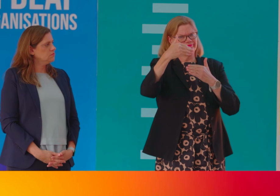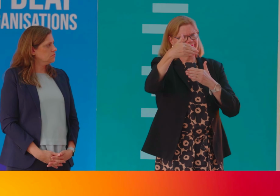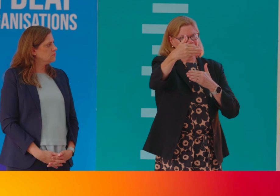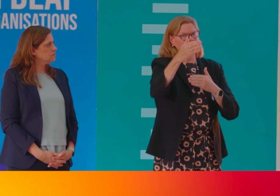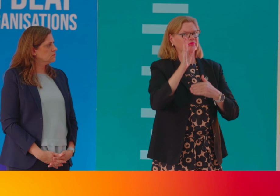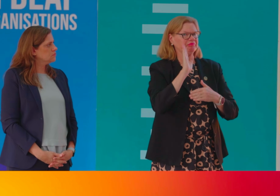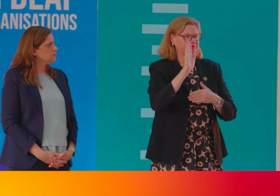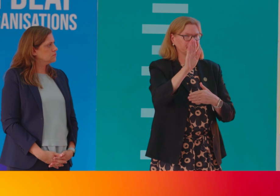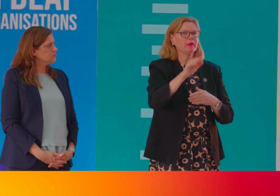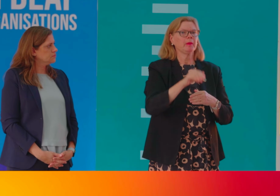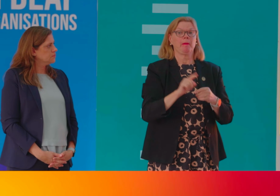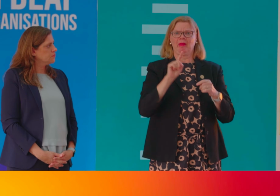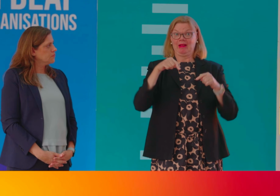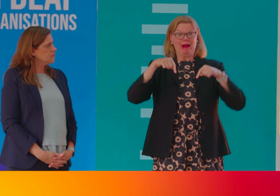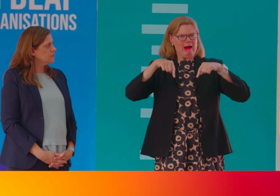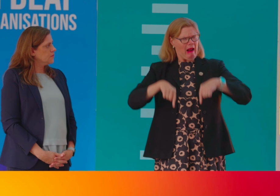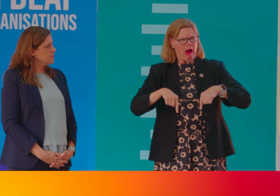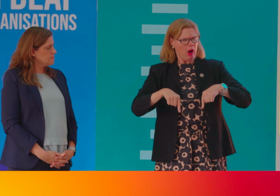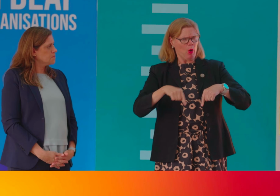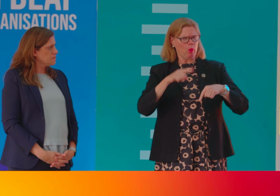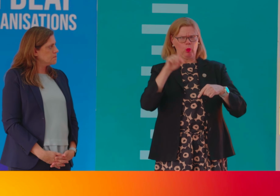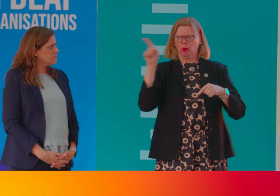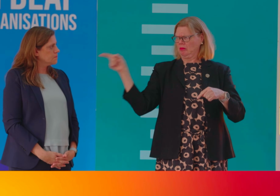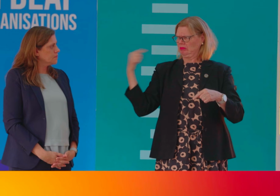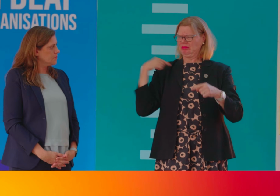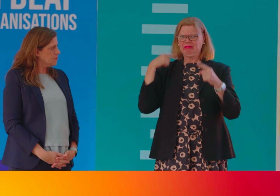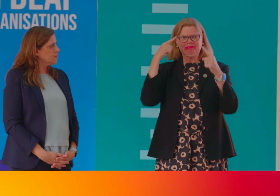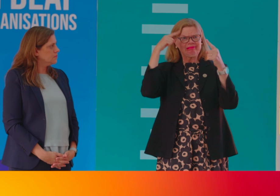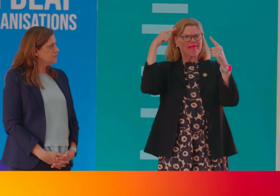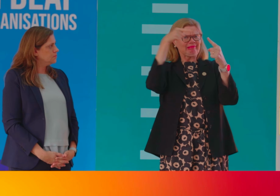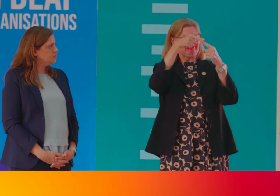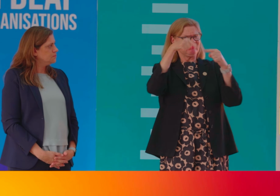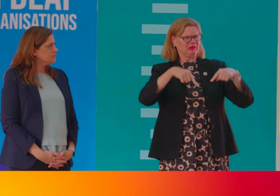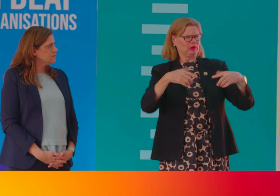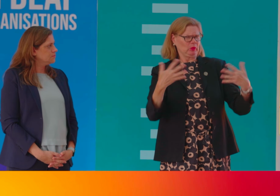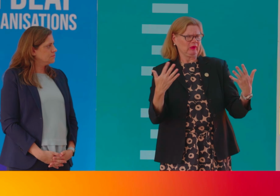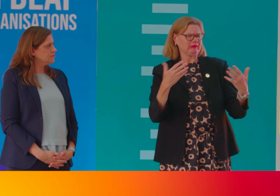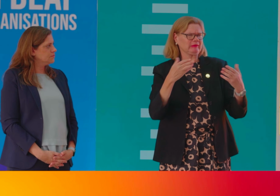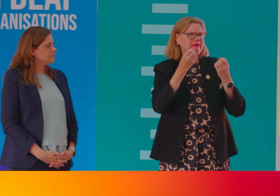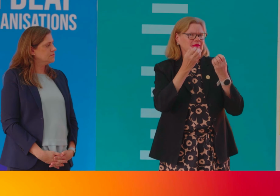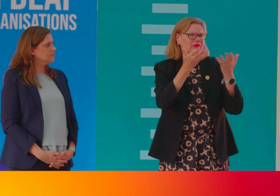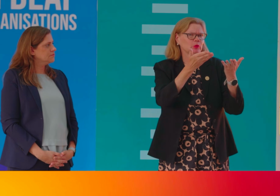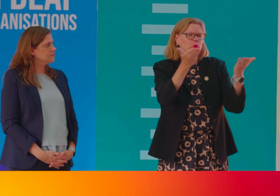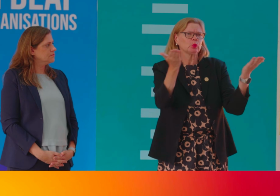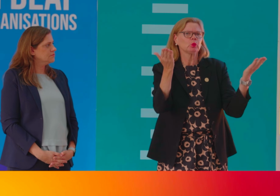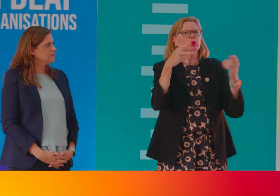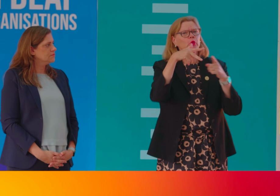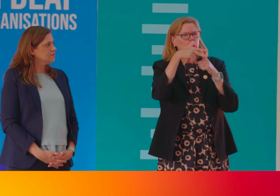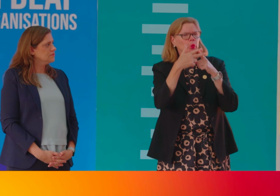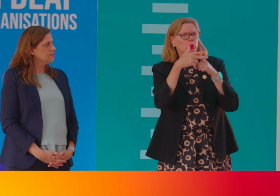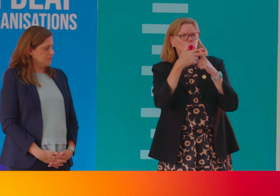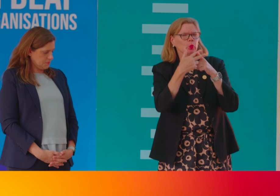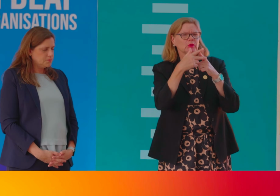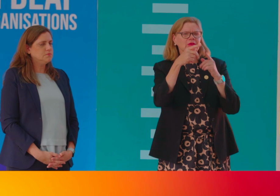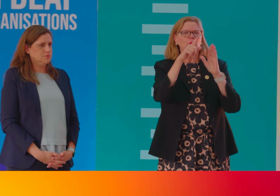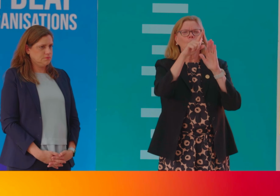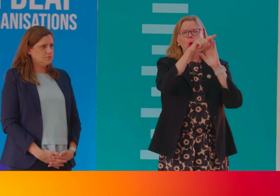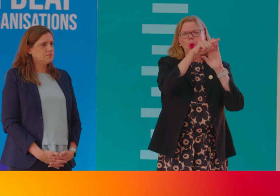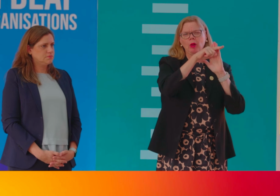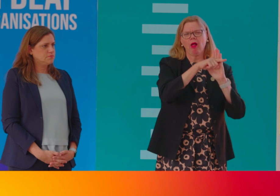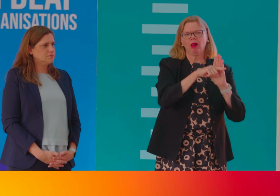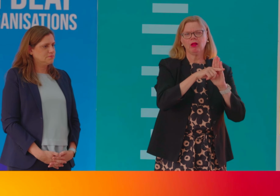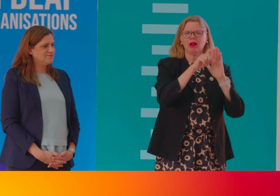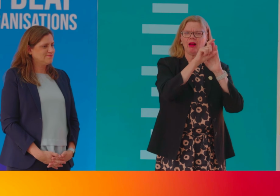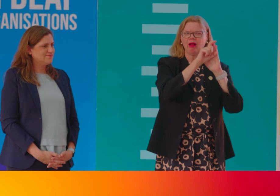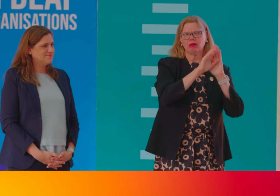We have more coming up. Now, the next presentation by my colleague again aims